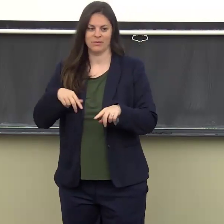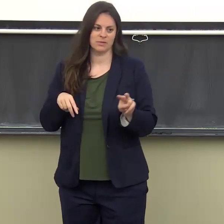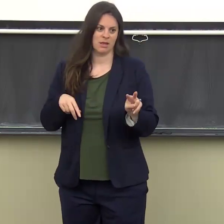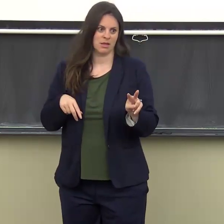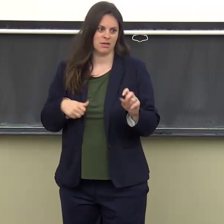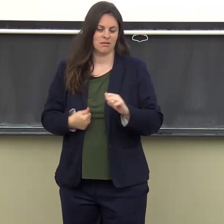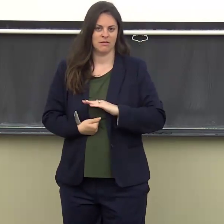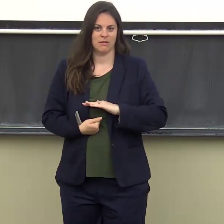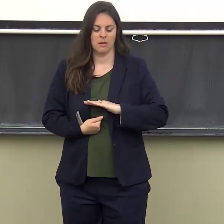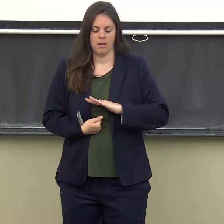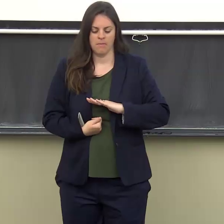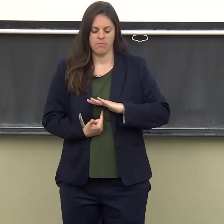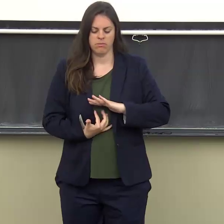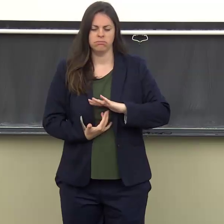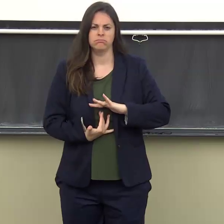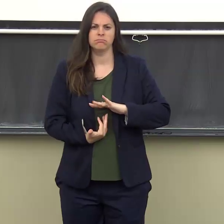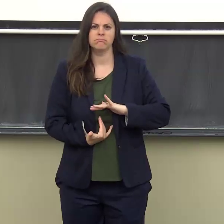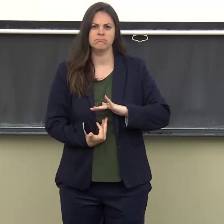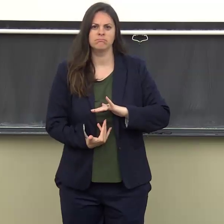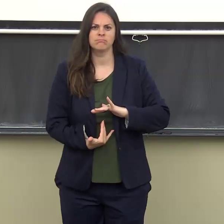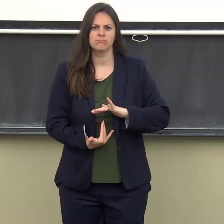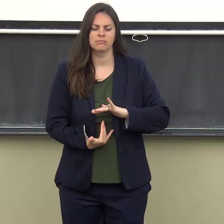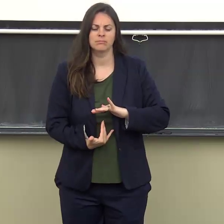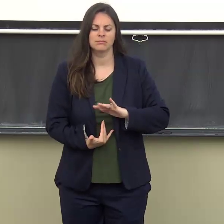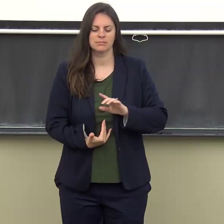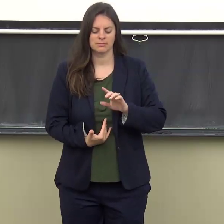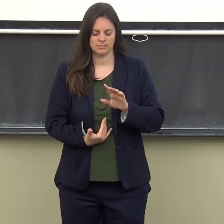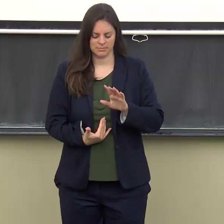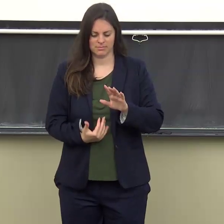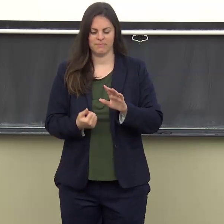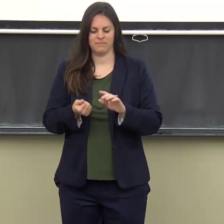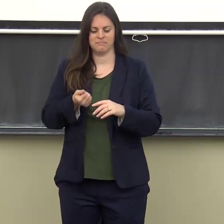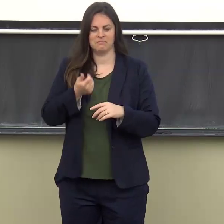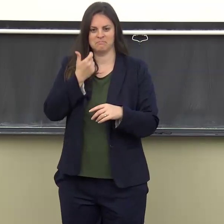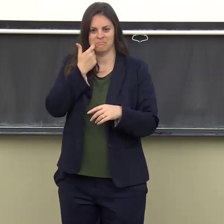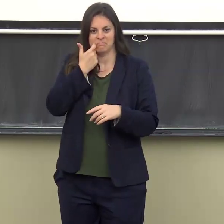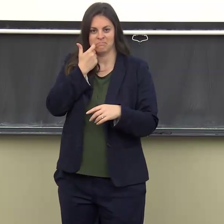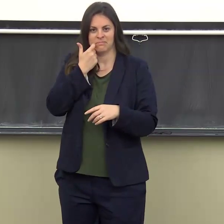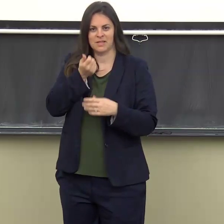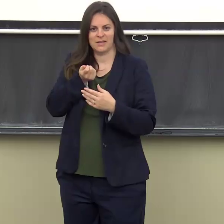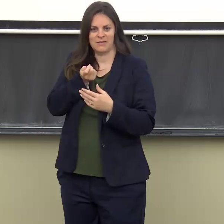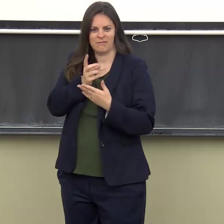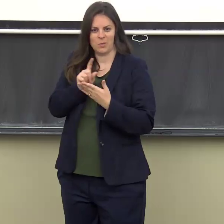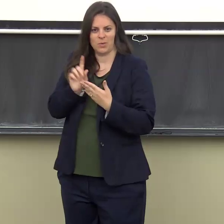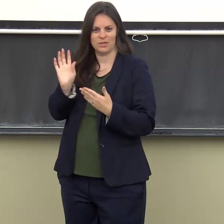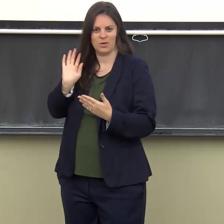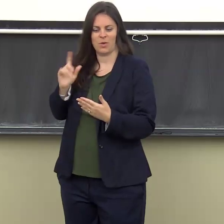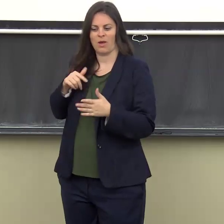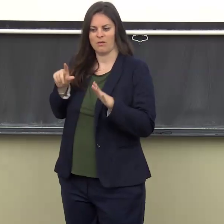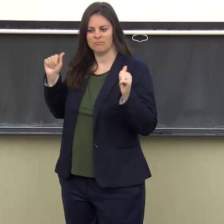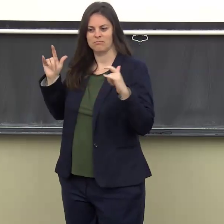right? Cut to a few weeks ago, I go to an organizing committee for my local Democratic